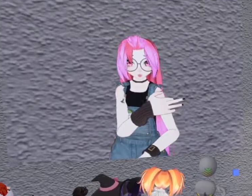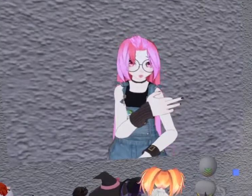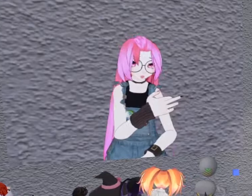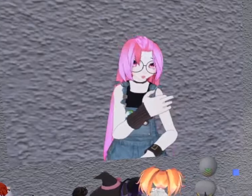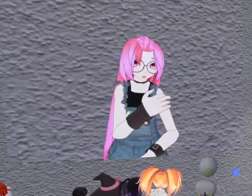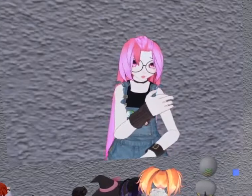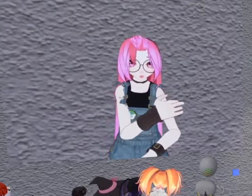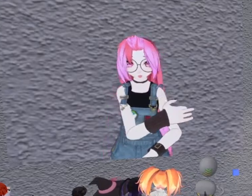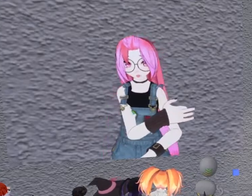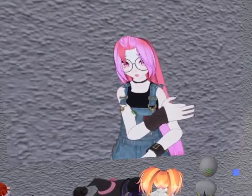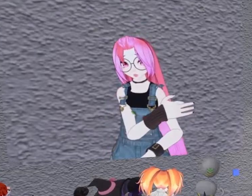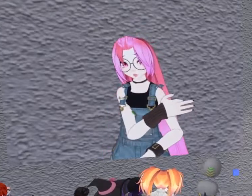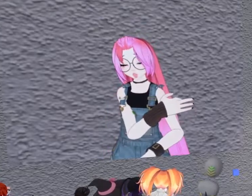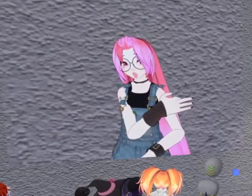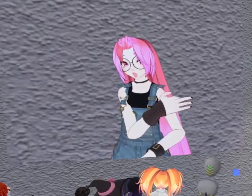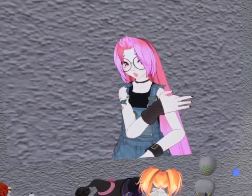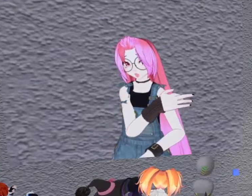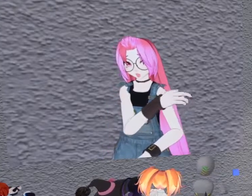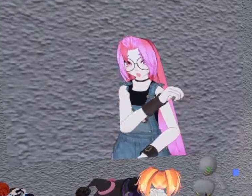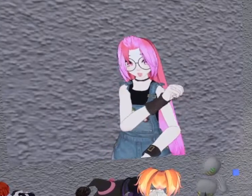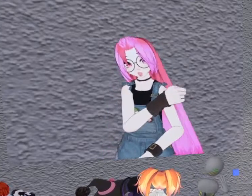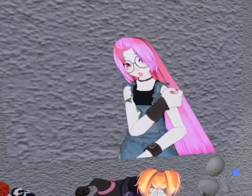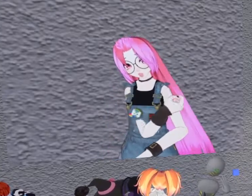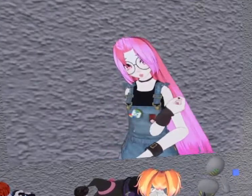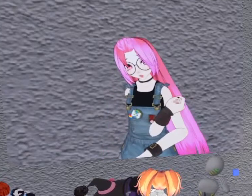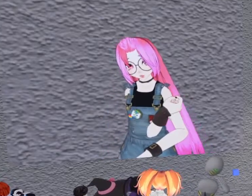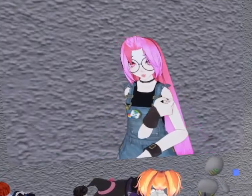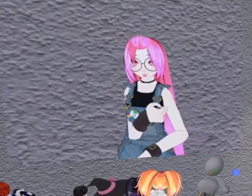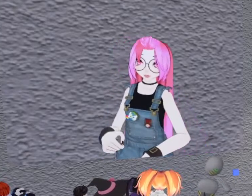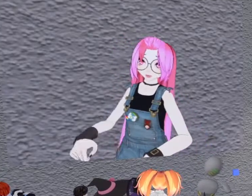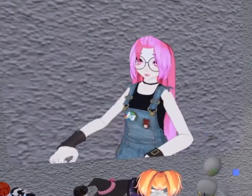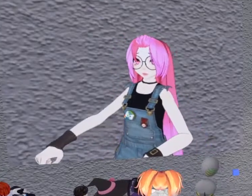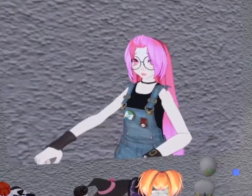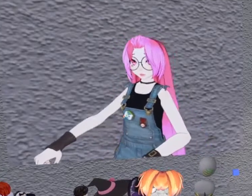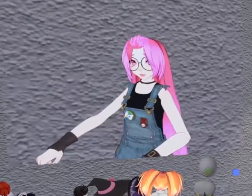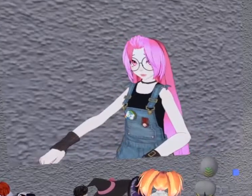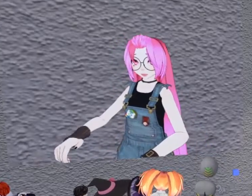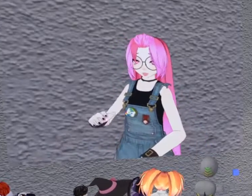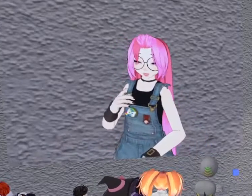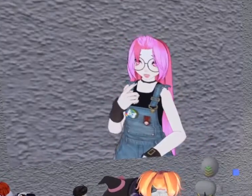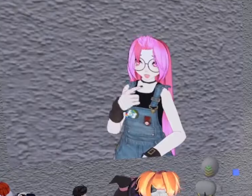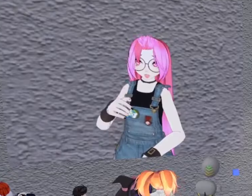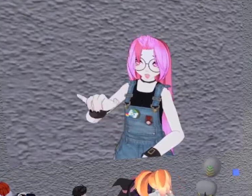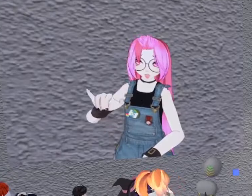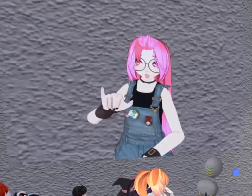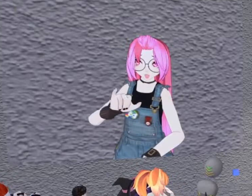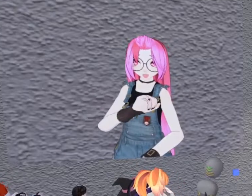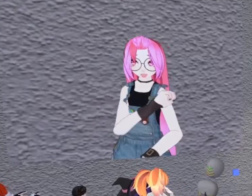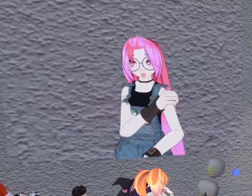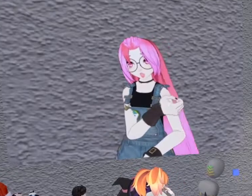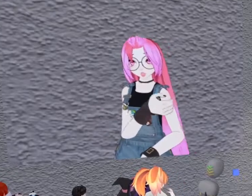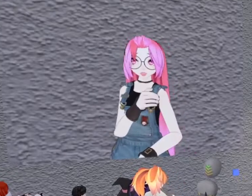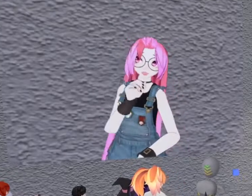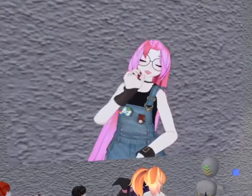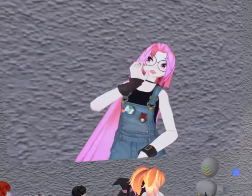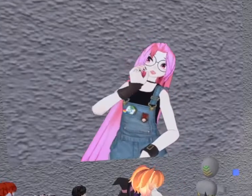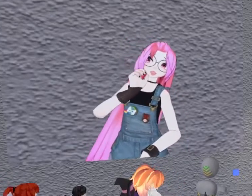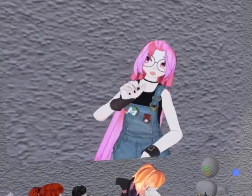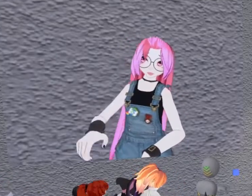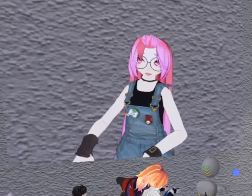okay. Thank you. Power and then energy. Yeah. Mm-hmm. You'll see that also in the context of like, oh, I had an energy drink,